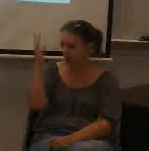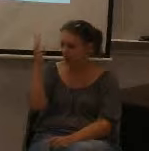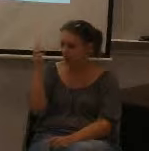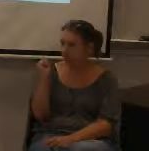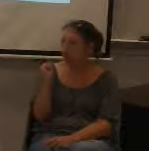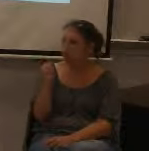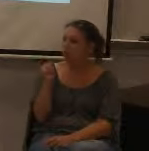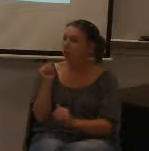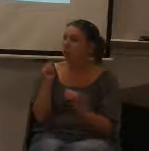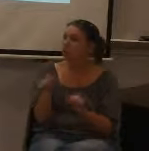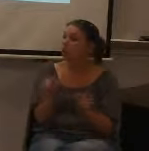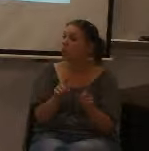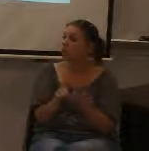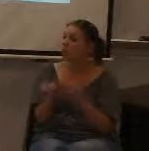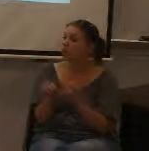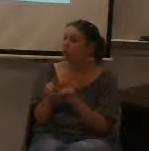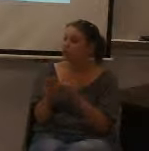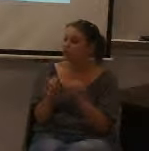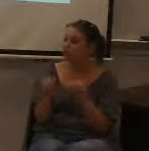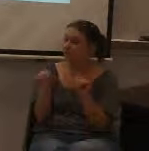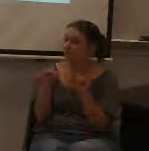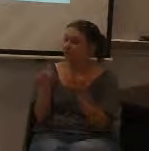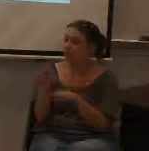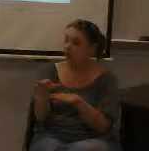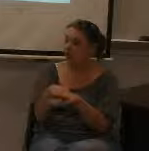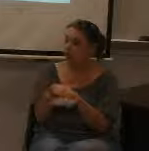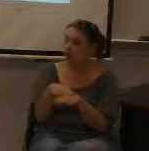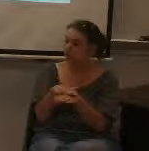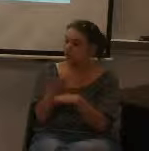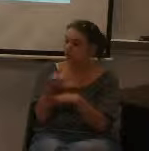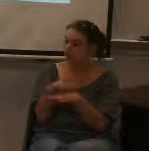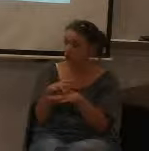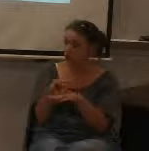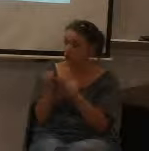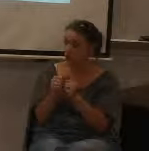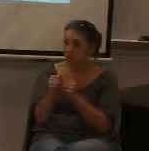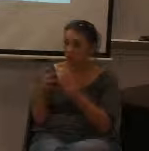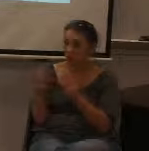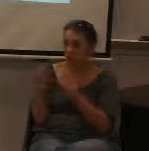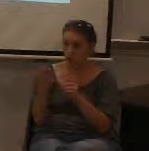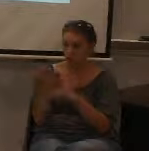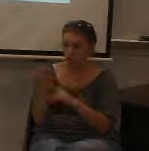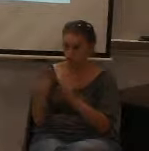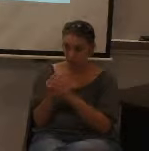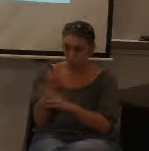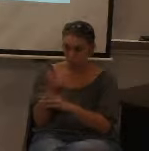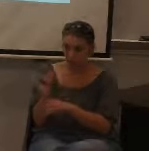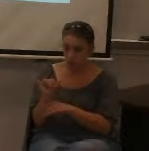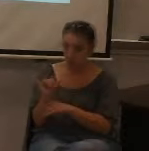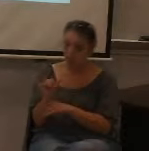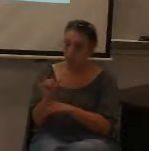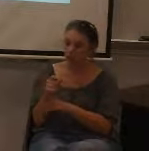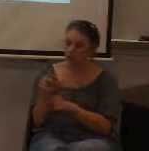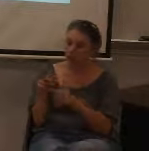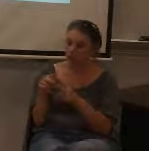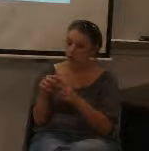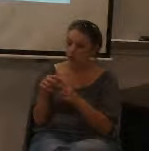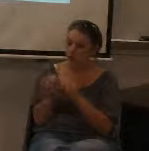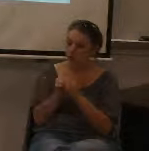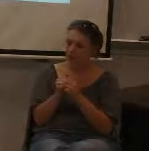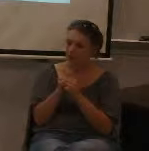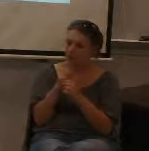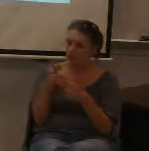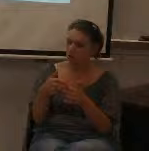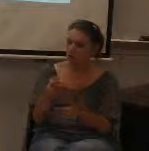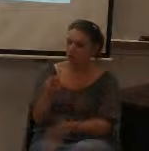And it can also evaporate right off the surface of the Earth without going through plants. So those two together